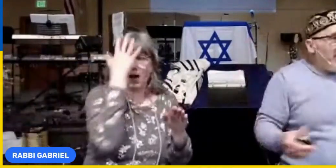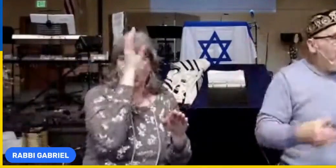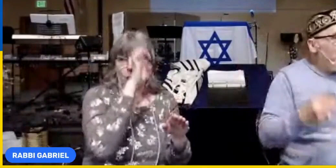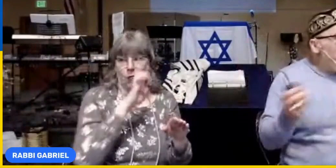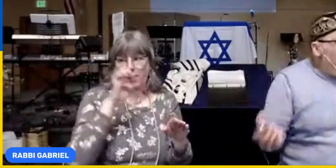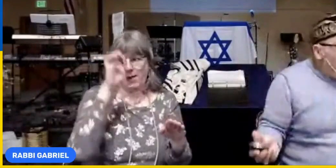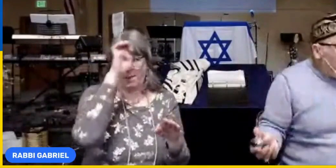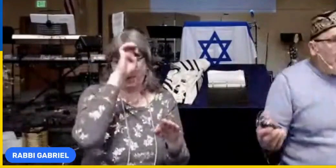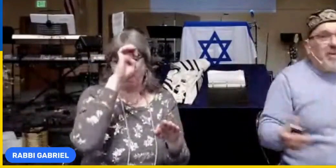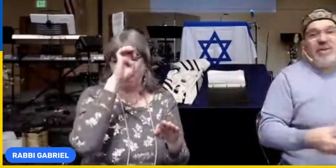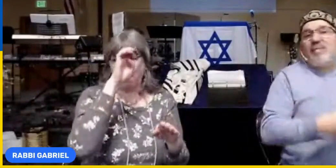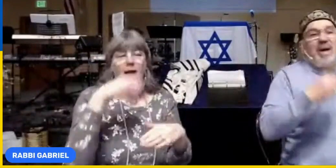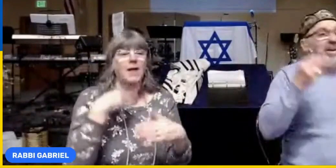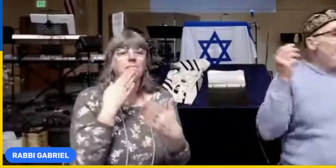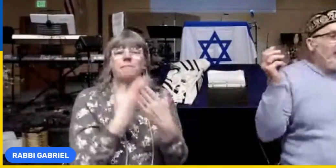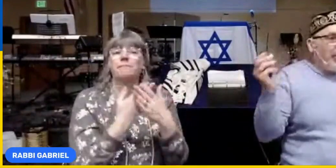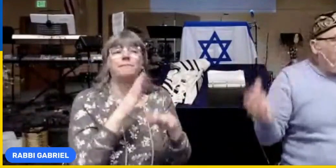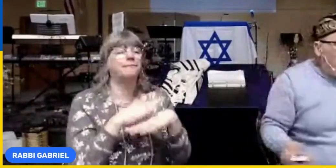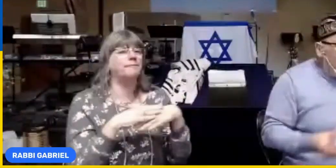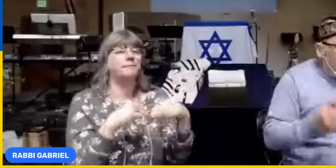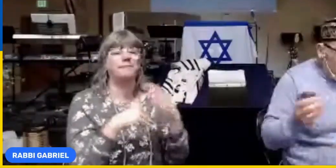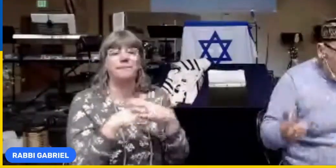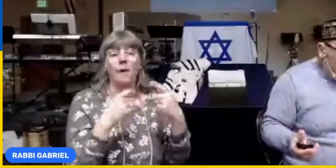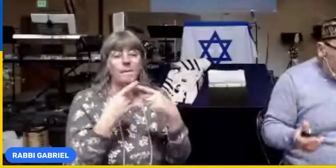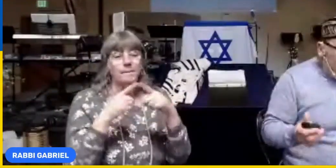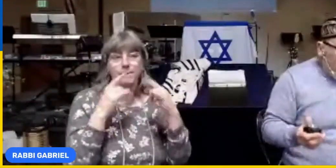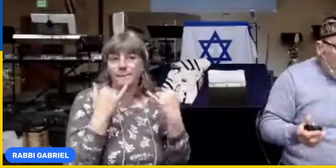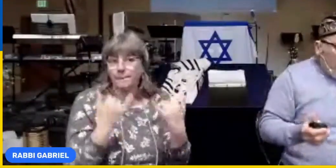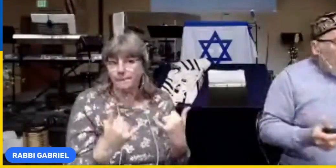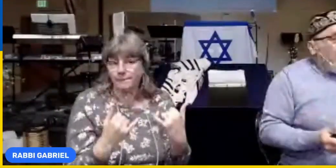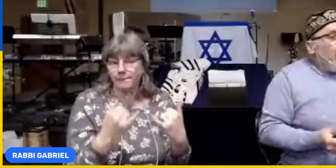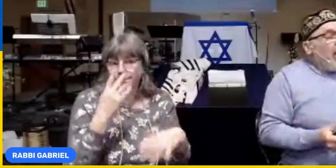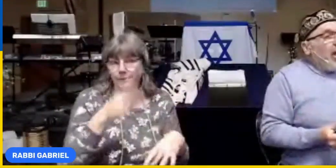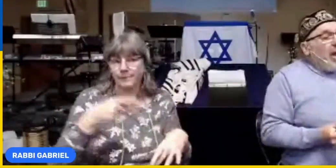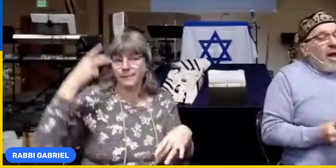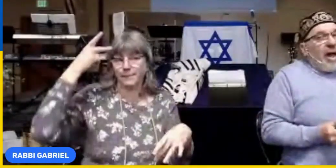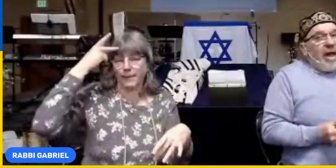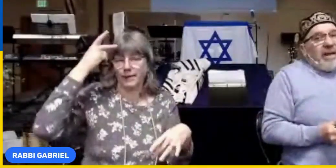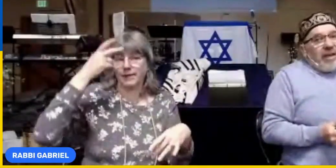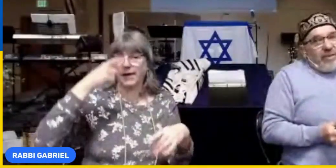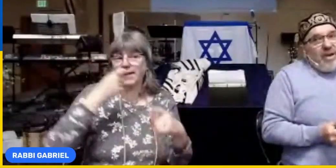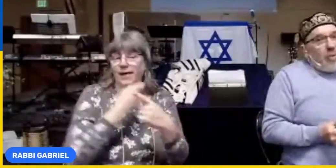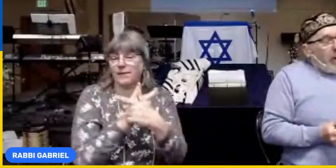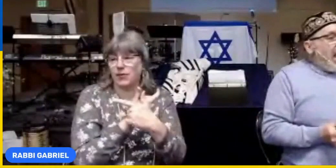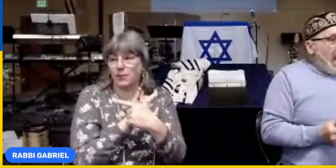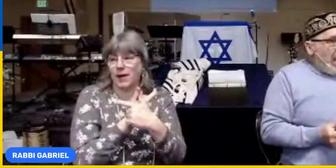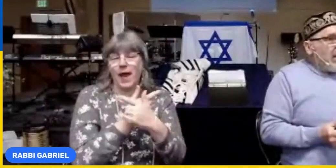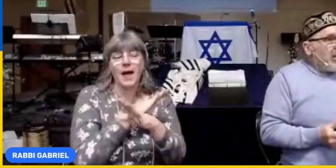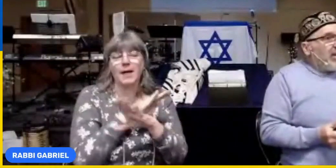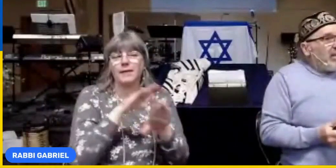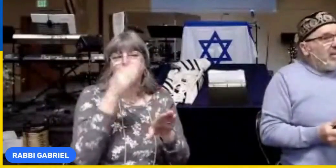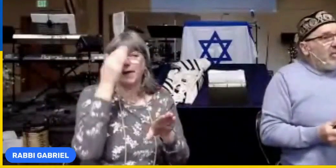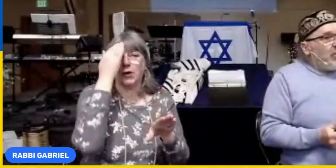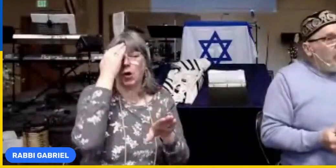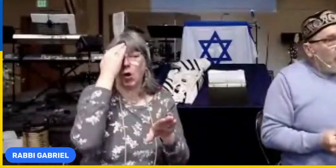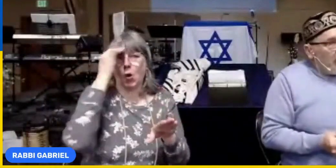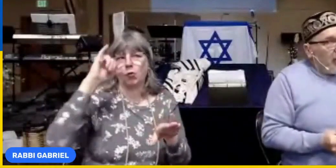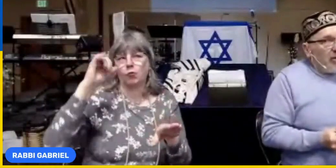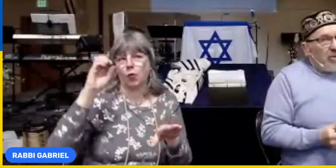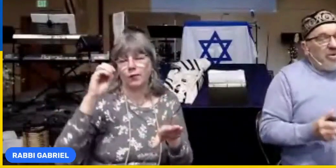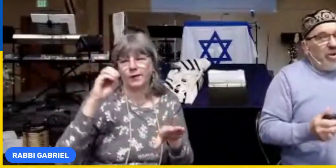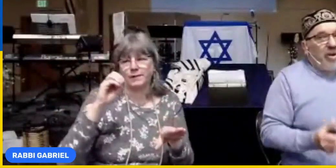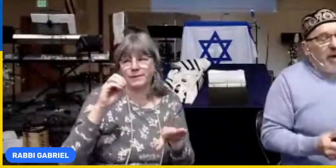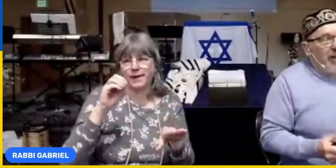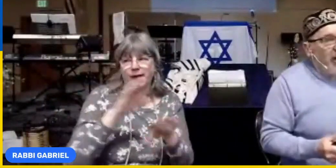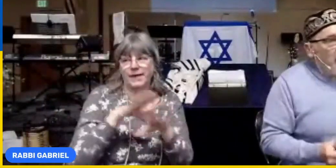talk about it every Shabbat, and we talk about it every festival, you know. And I think whereas it is